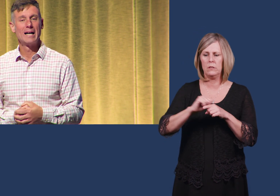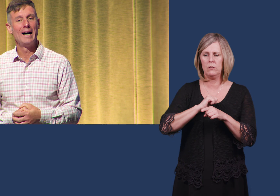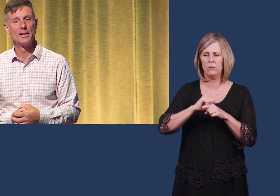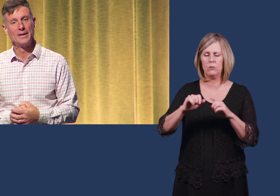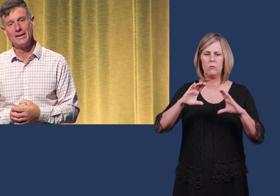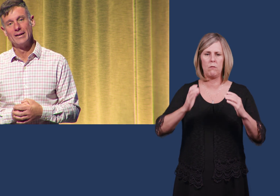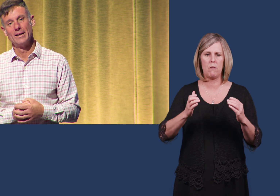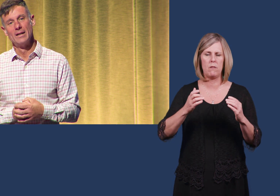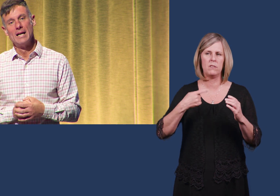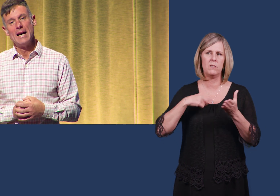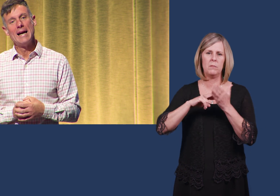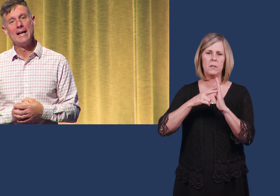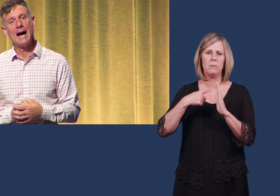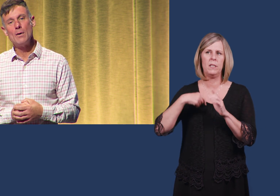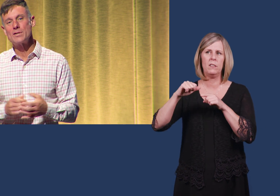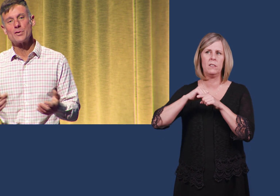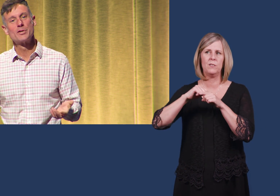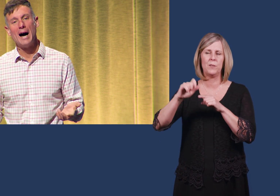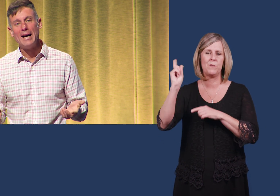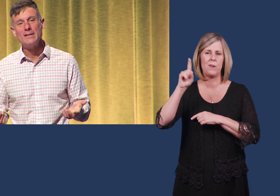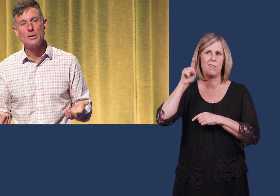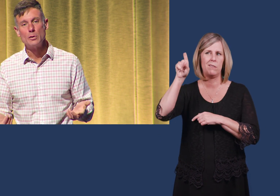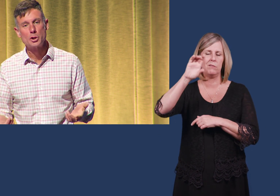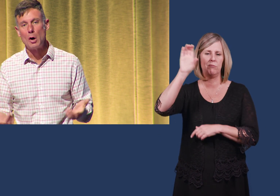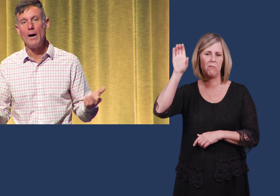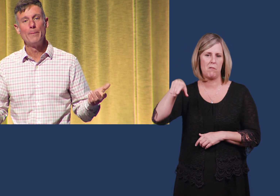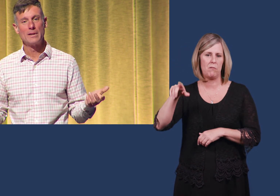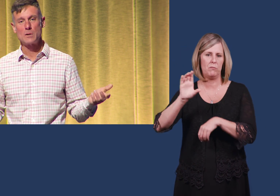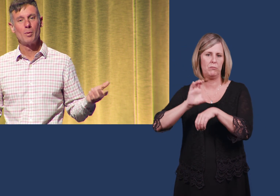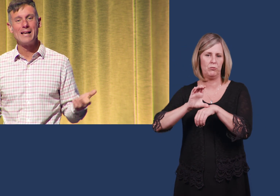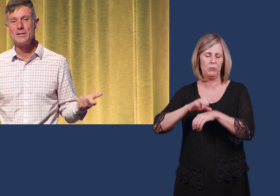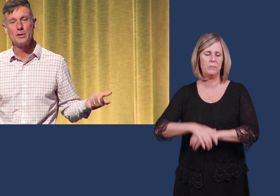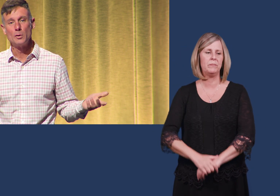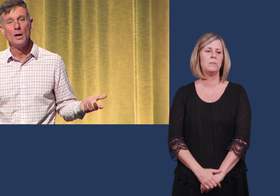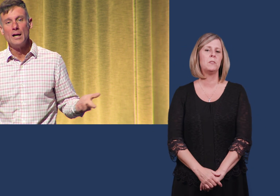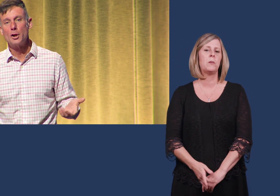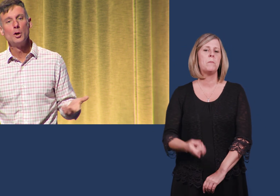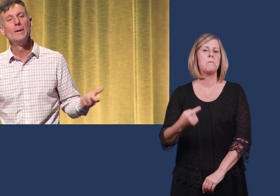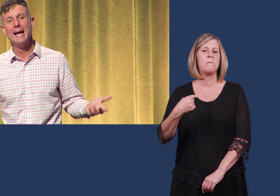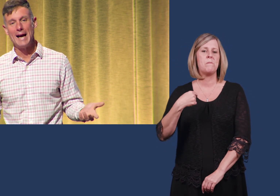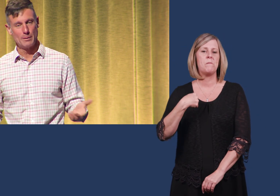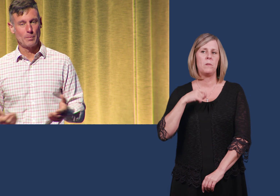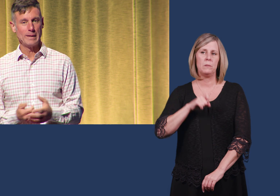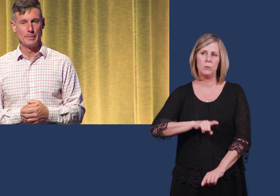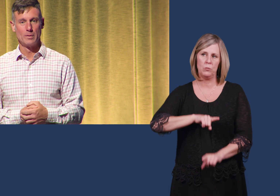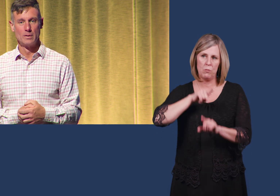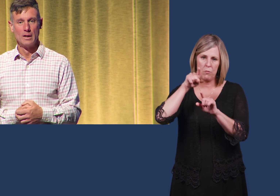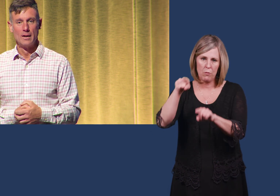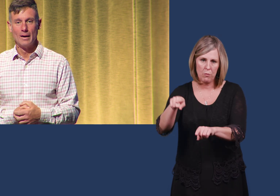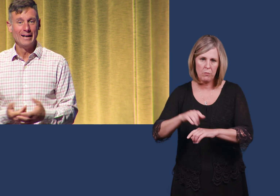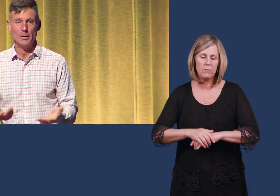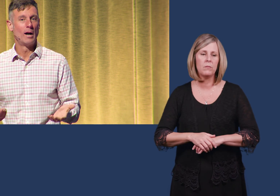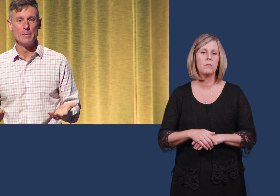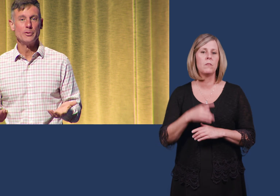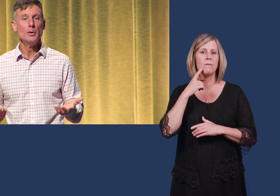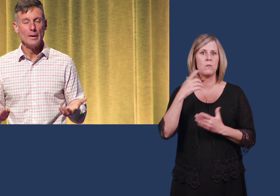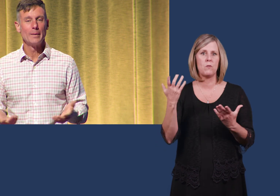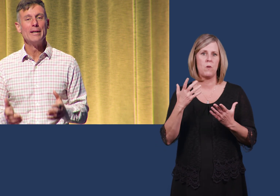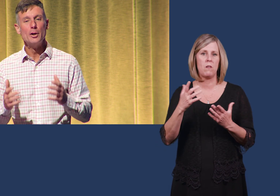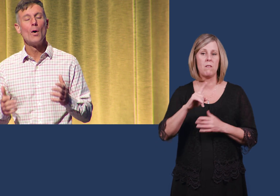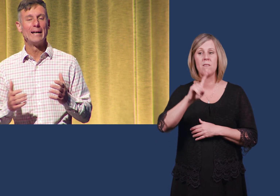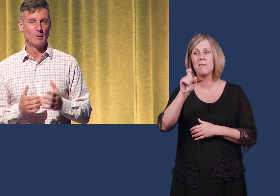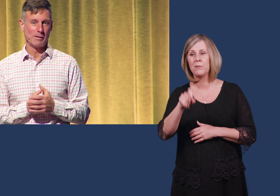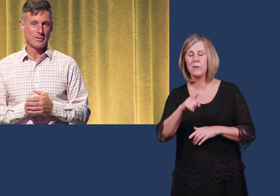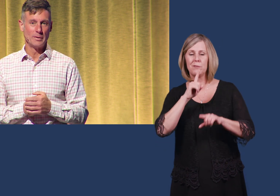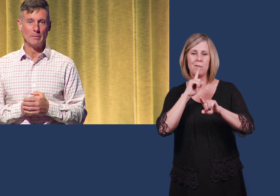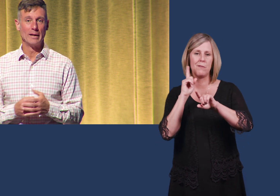in the Chicago area. And I was assigned to show up at this place and do Q&A with people. I didn't know what I was doing. I mean,